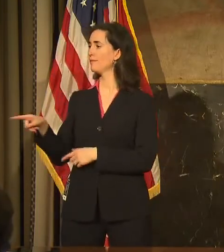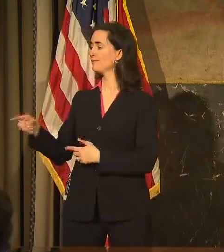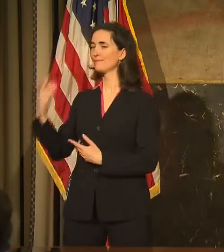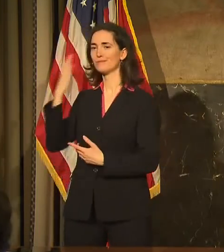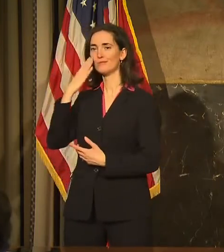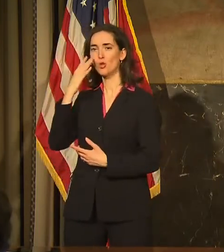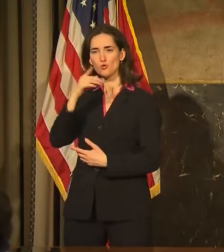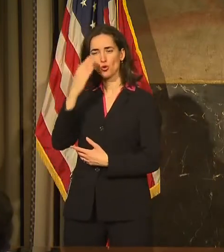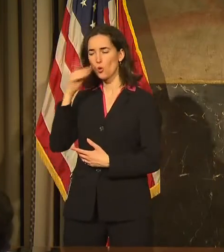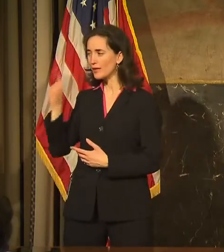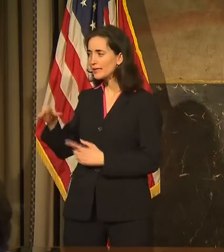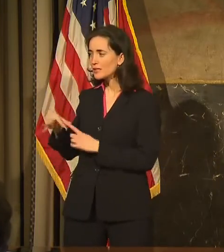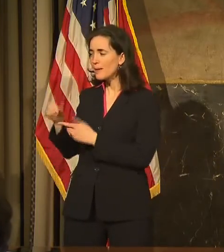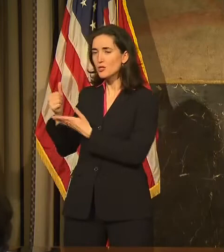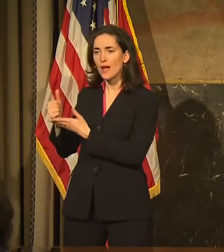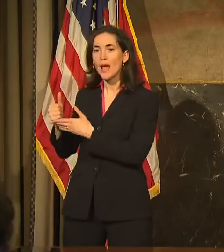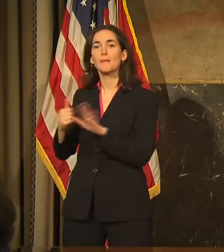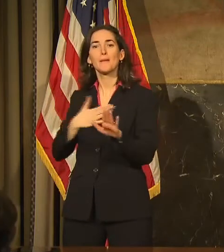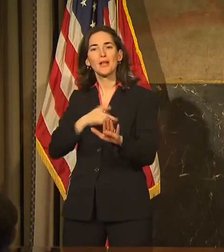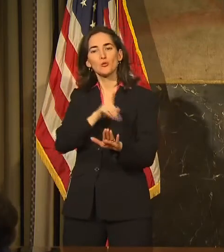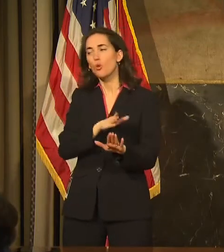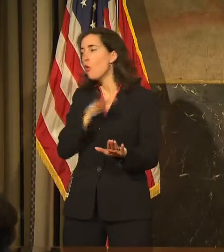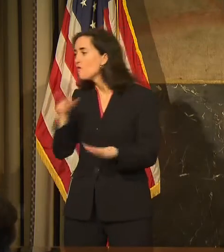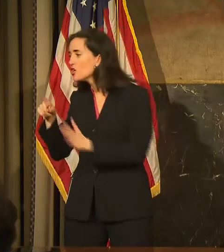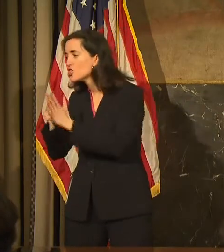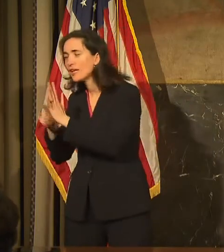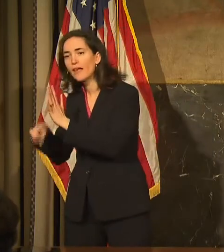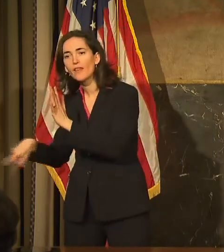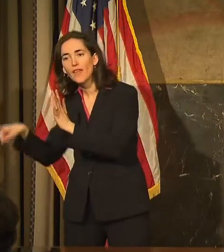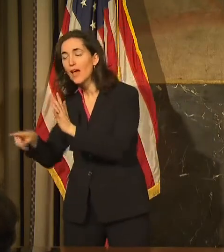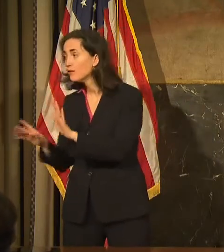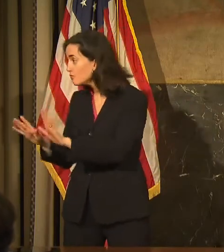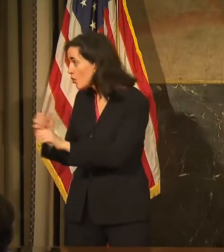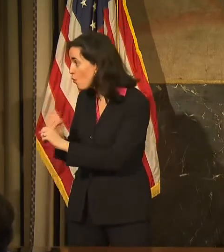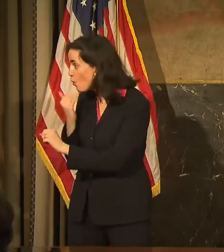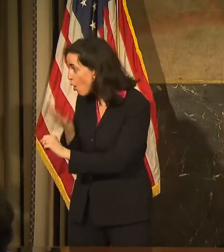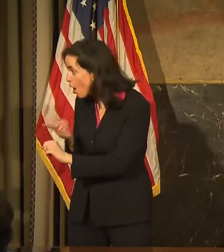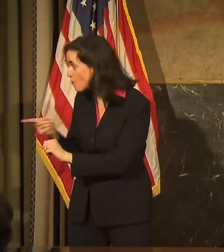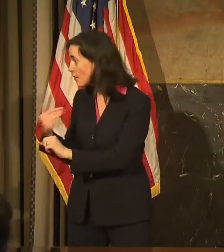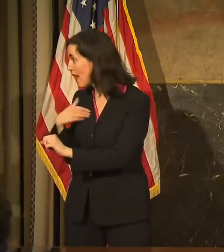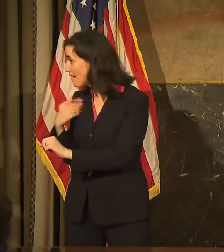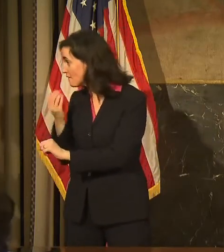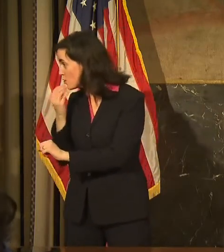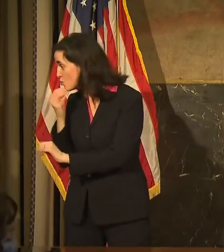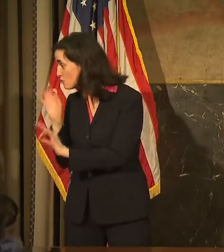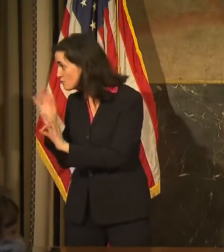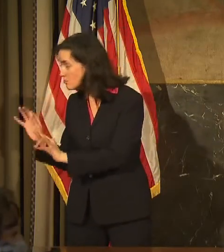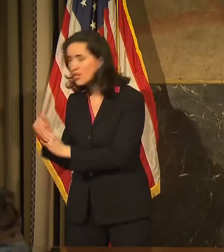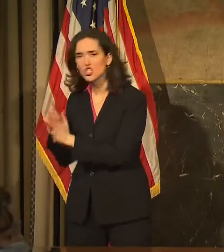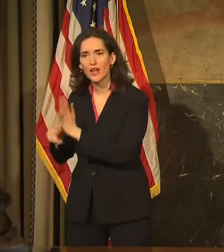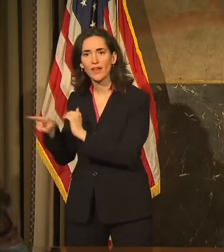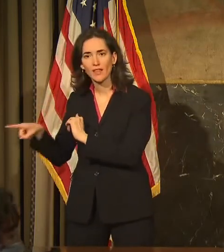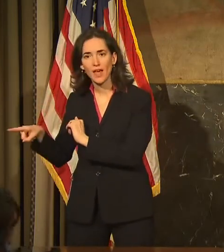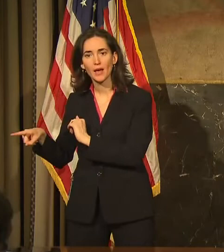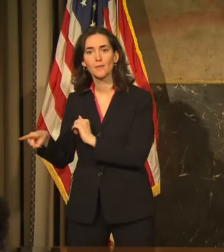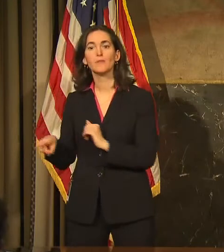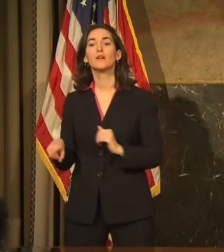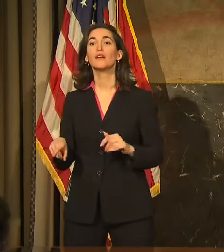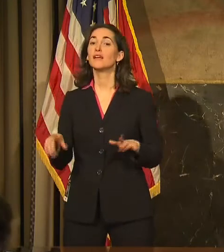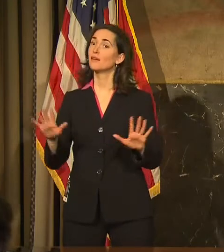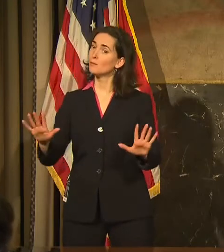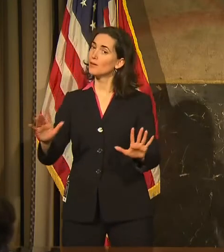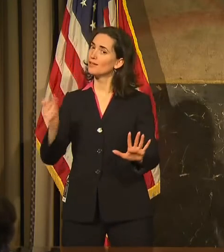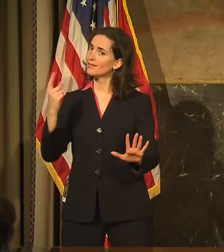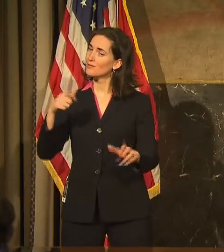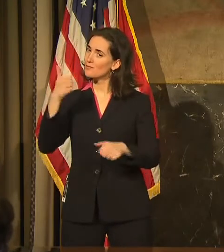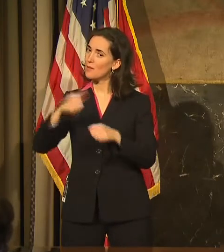needs special assistance, please check on them and make sure that they're warm enough, make sure that they have something to eat. And please do it while wearing a mask